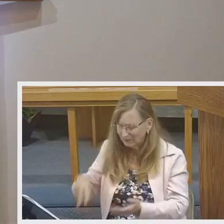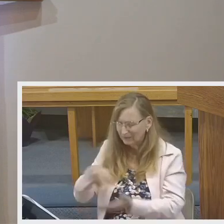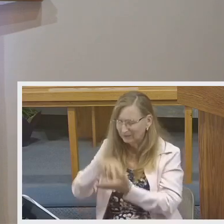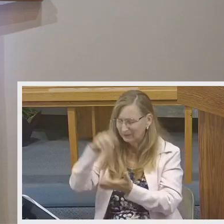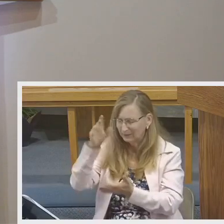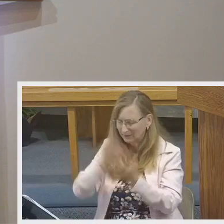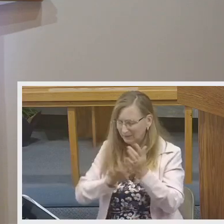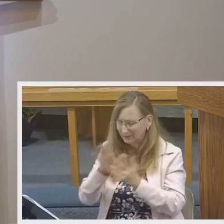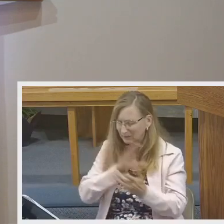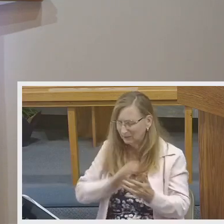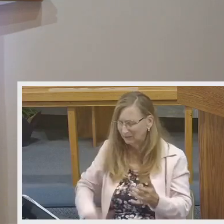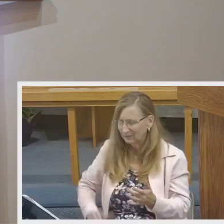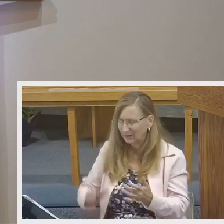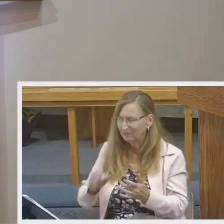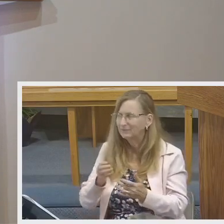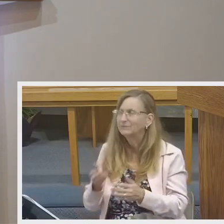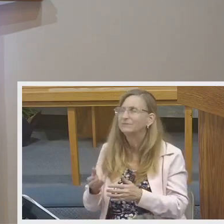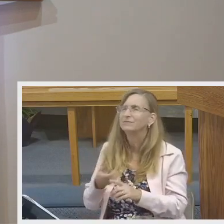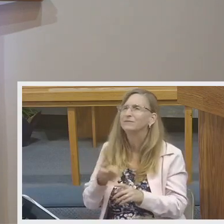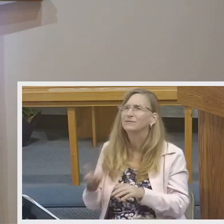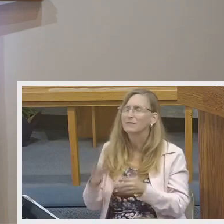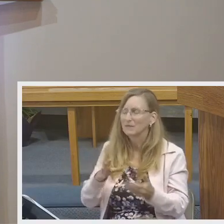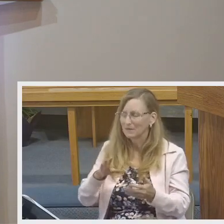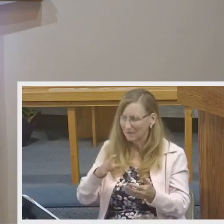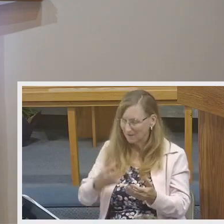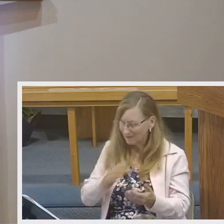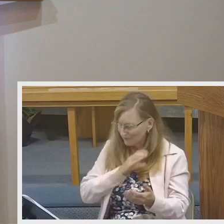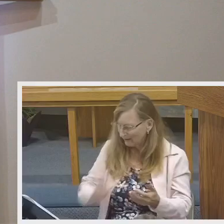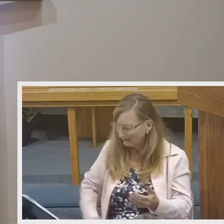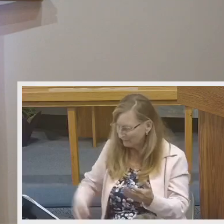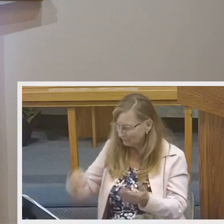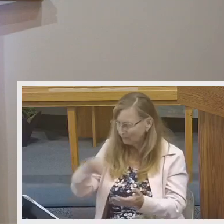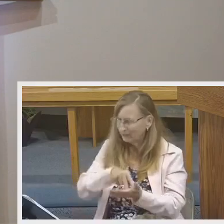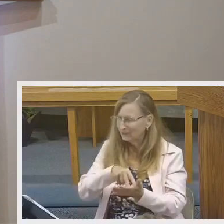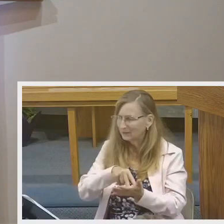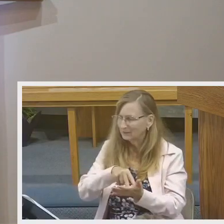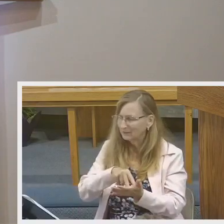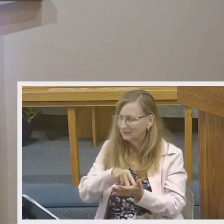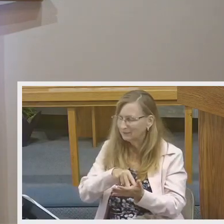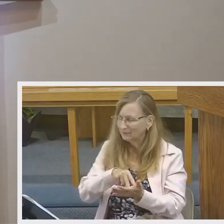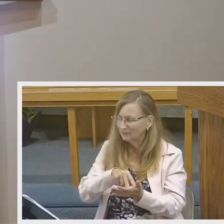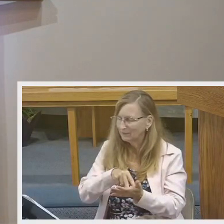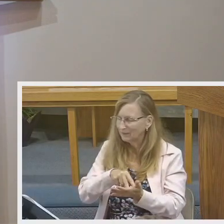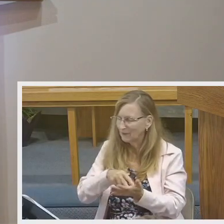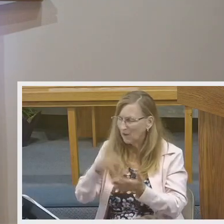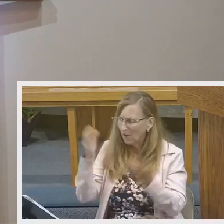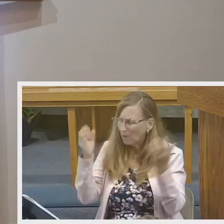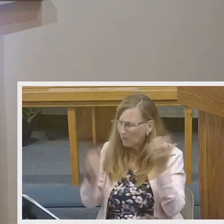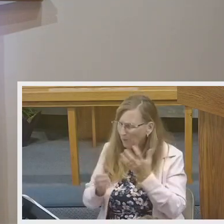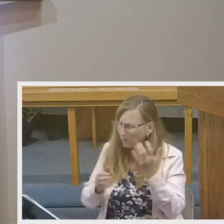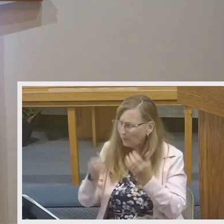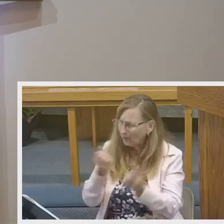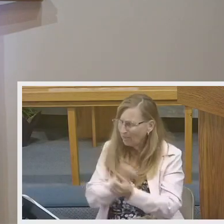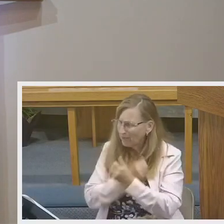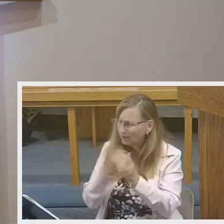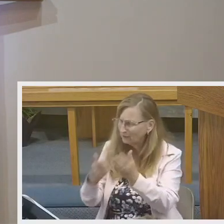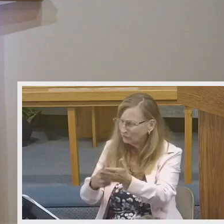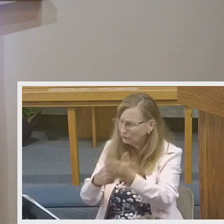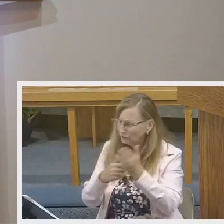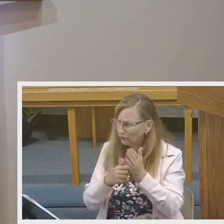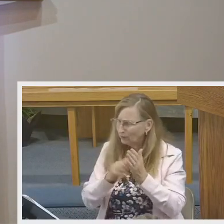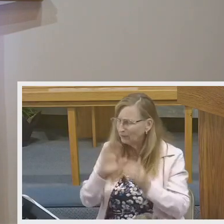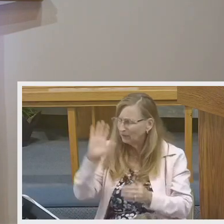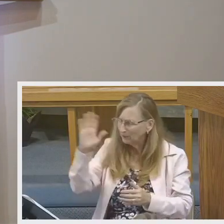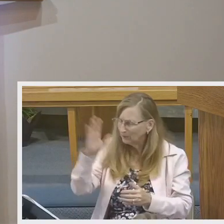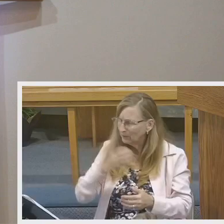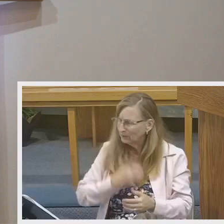dead. Christ is risen. We marvel at the love you showed by your willingness to sacrifice your Son to pay